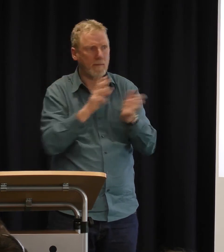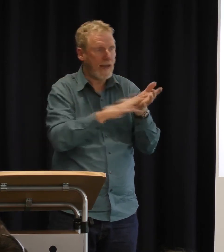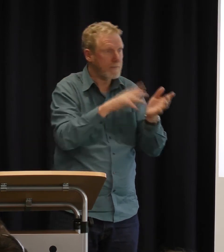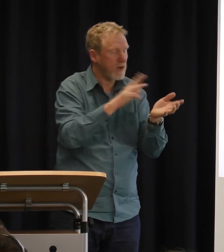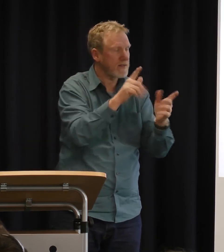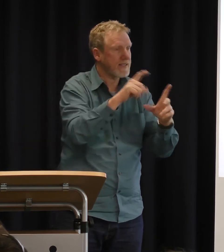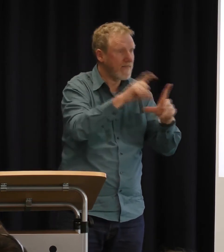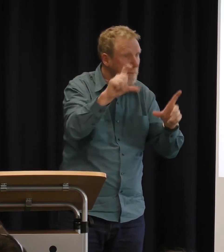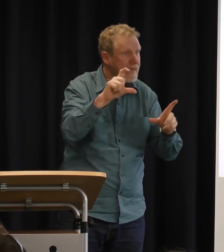was there,